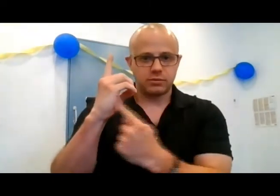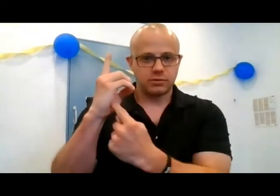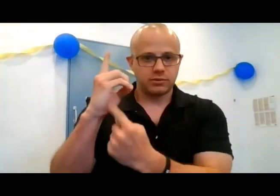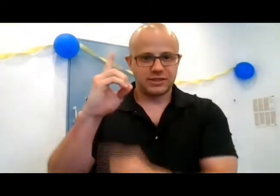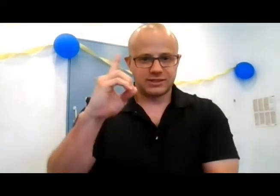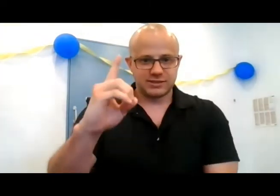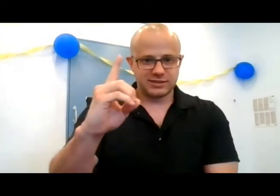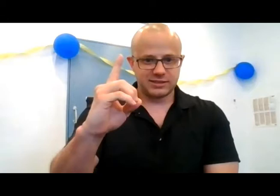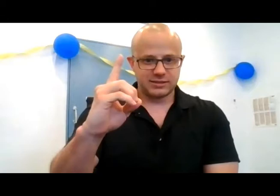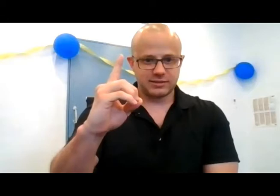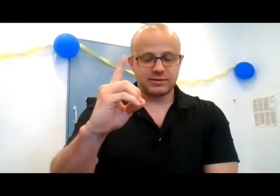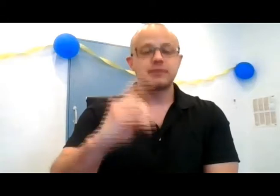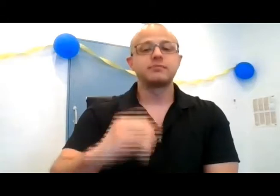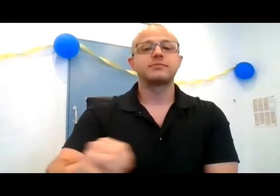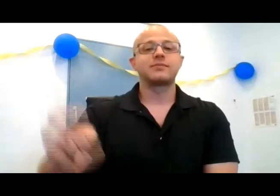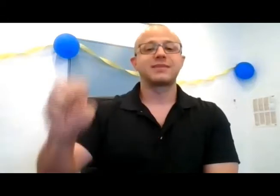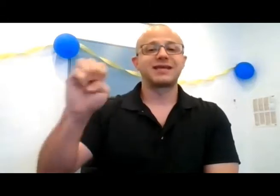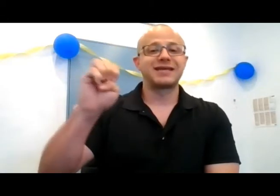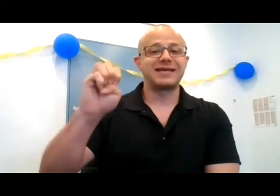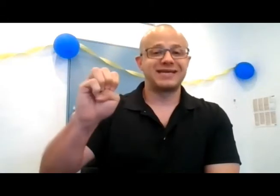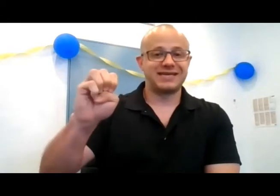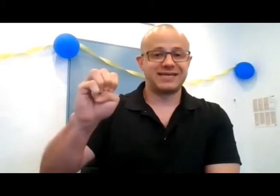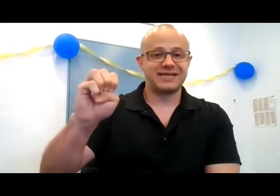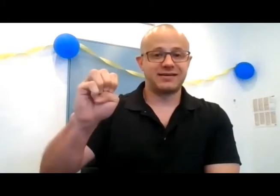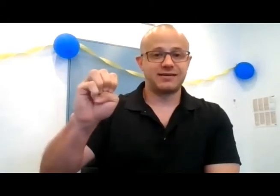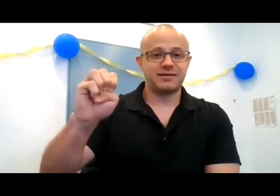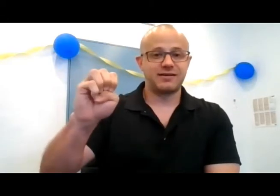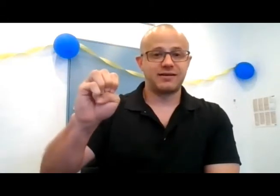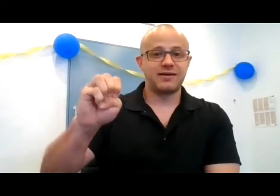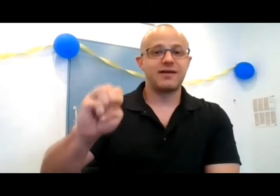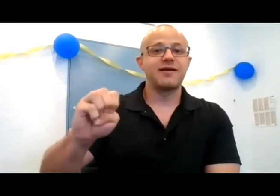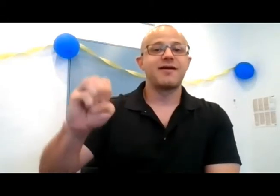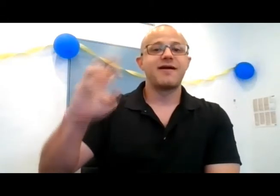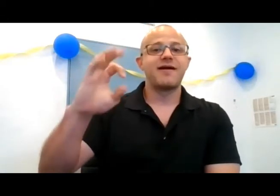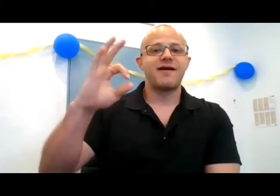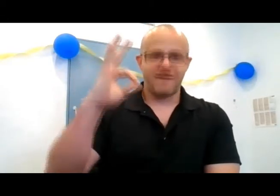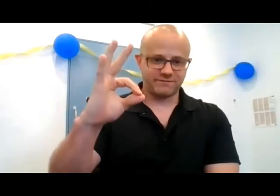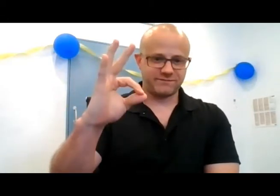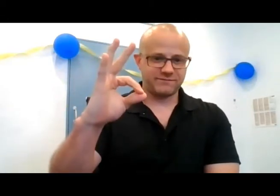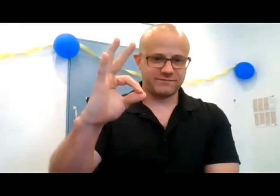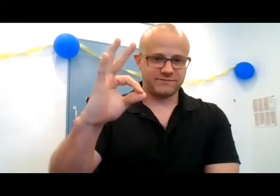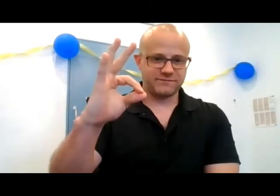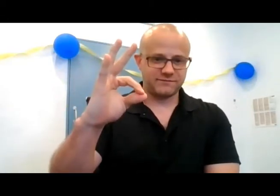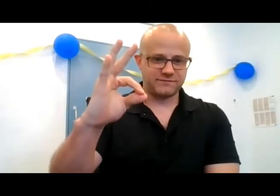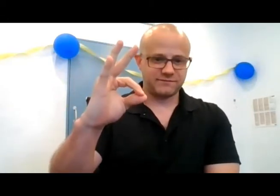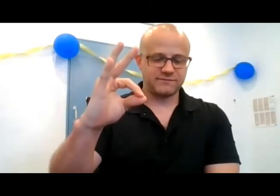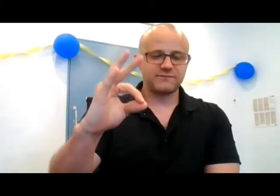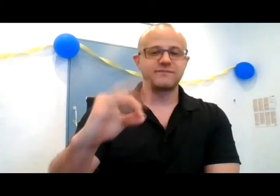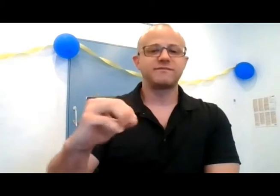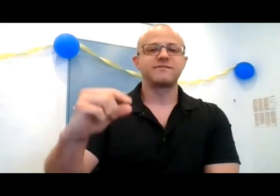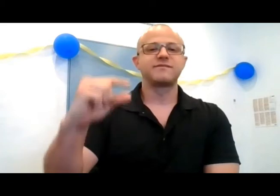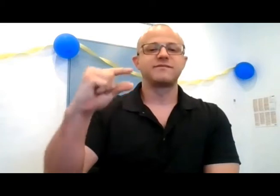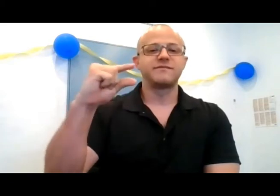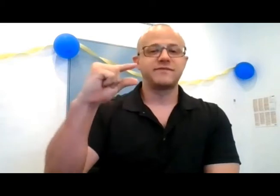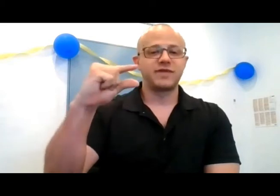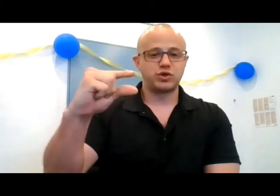when you're signing. This is D, just remember the shape. This is E, F,